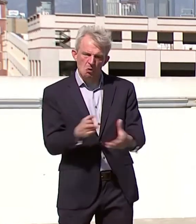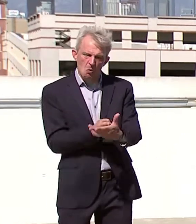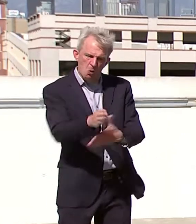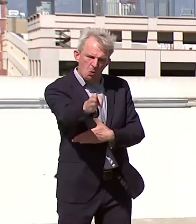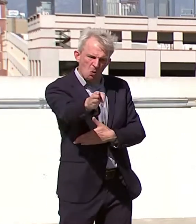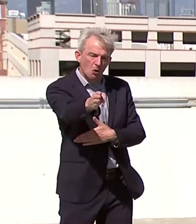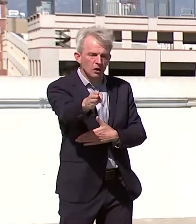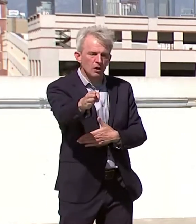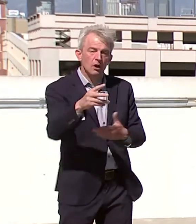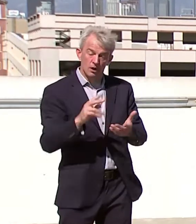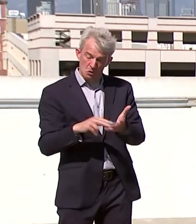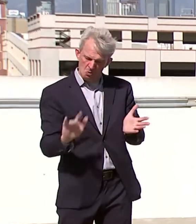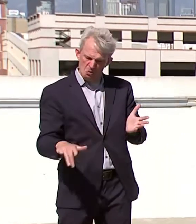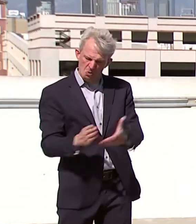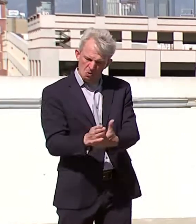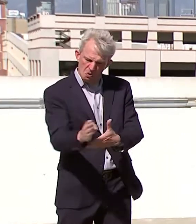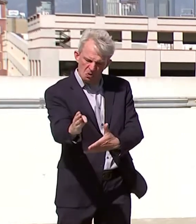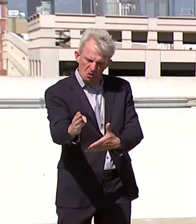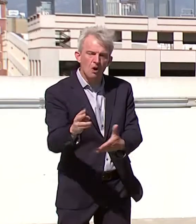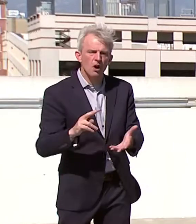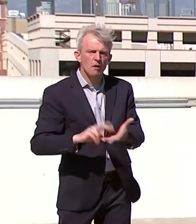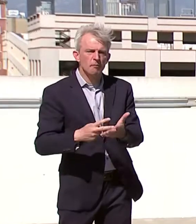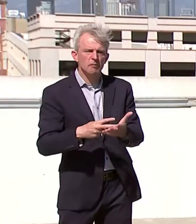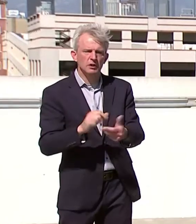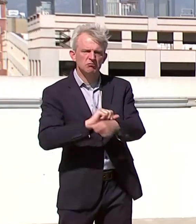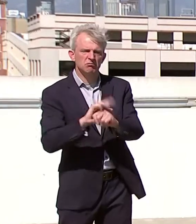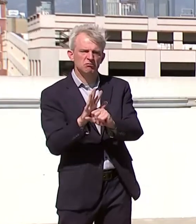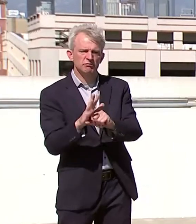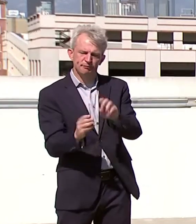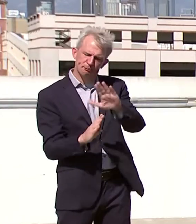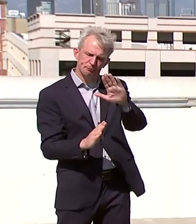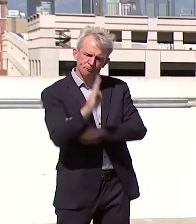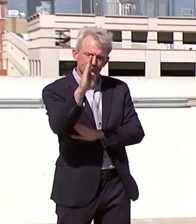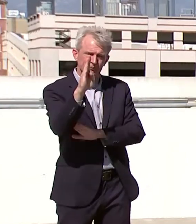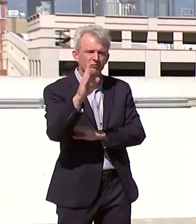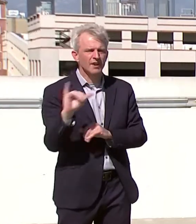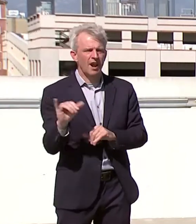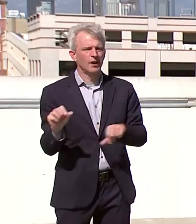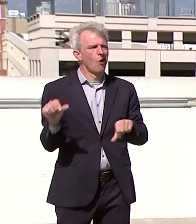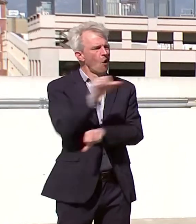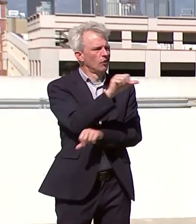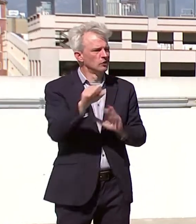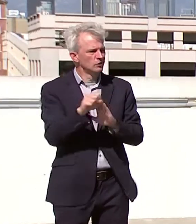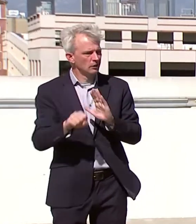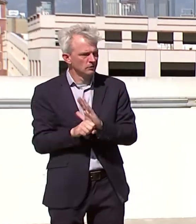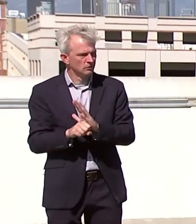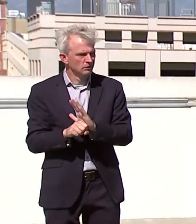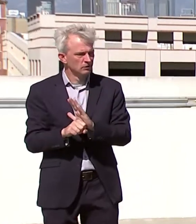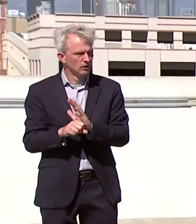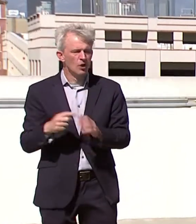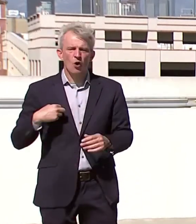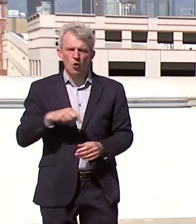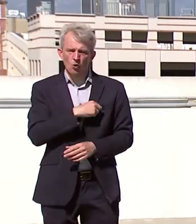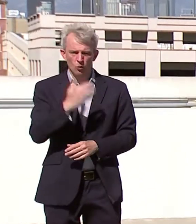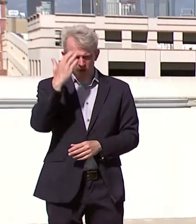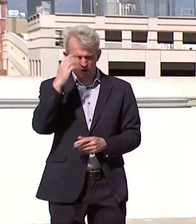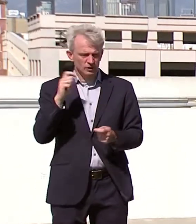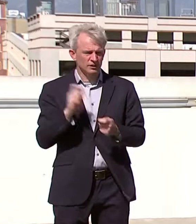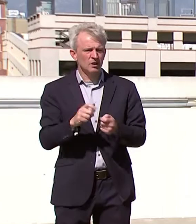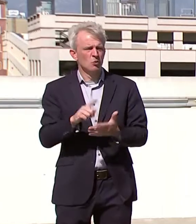skyrocket as we're seeing now, troublingly, in other states. We know exactly what it takes to prevent a surge. Wearing a